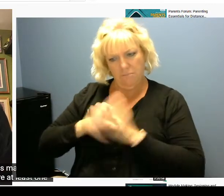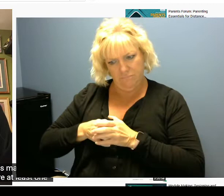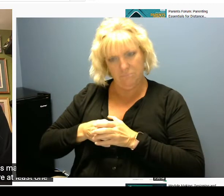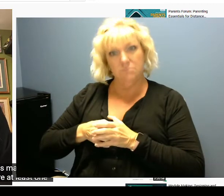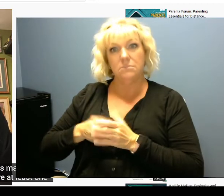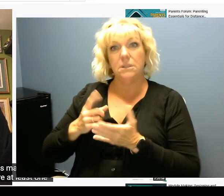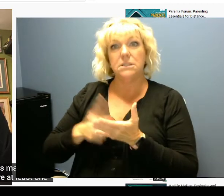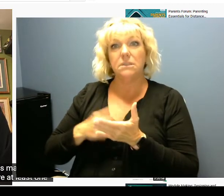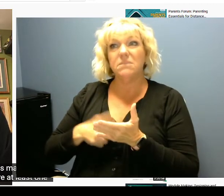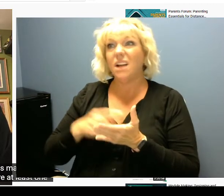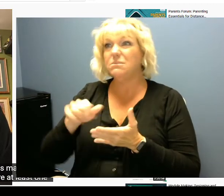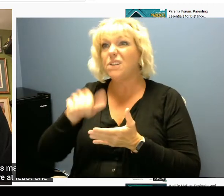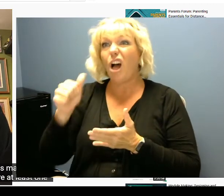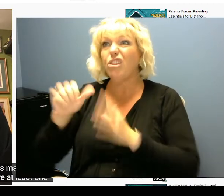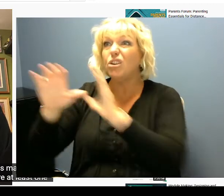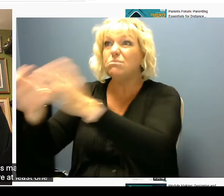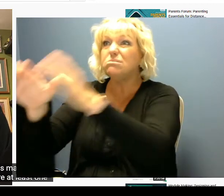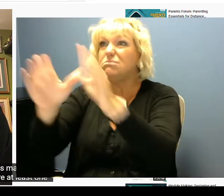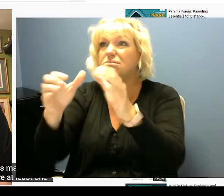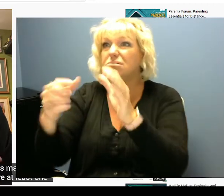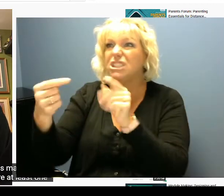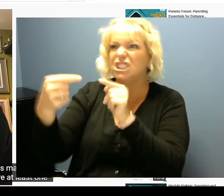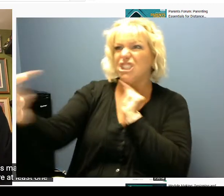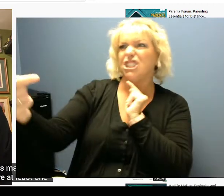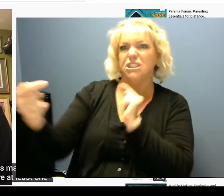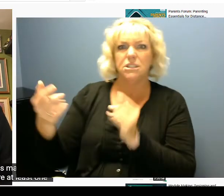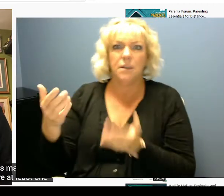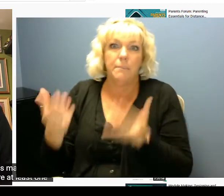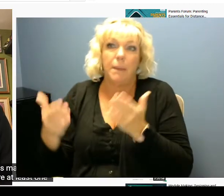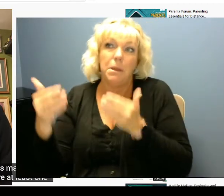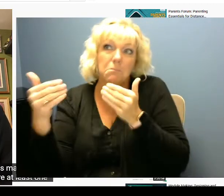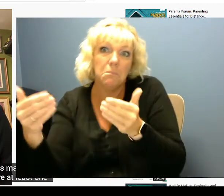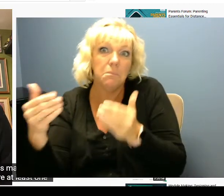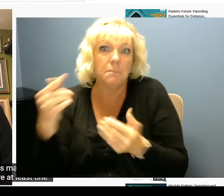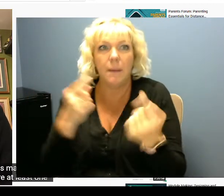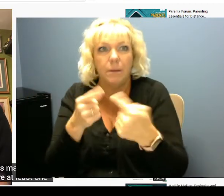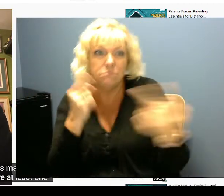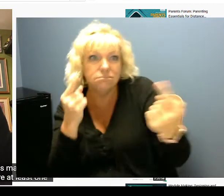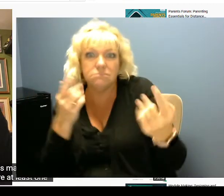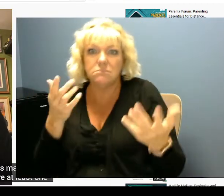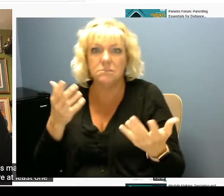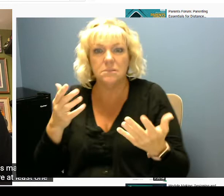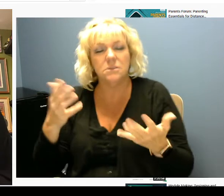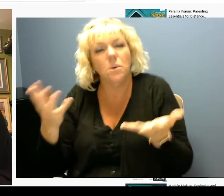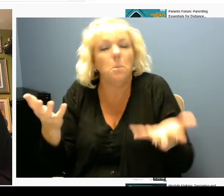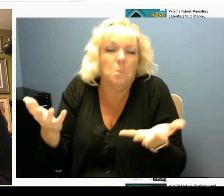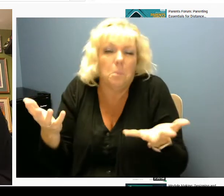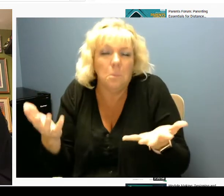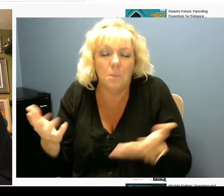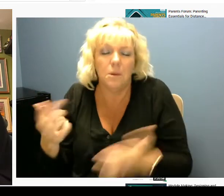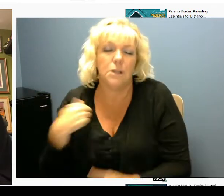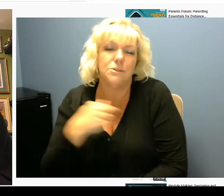those nations made war with one another. And we can see here at least